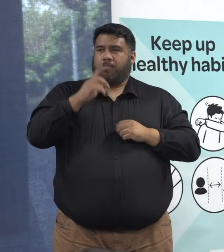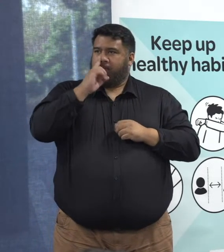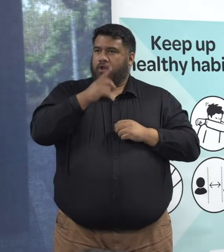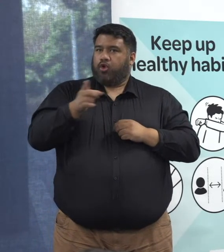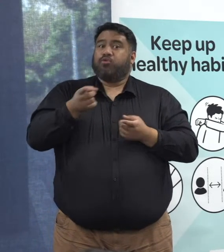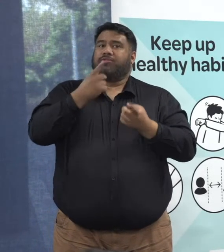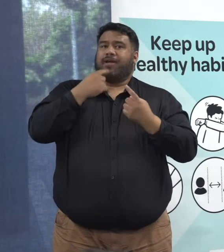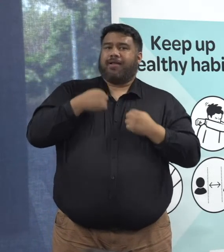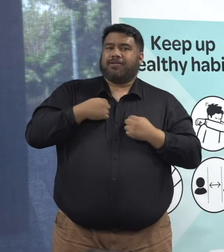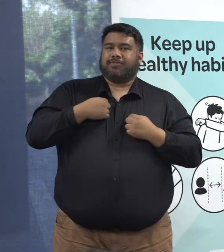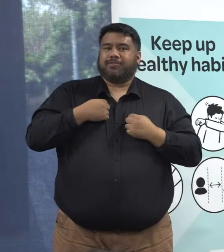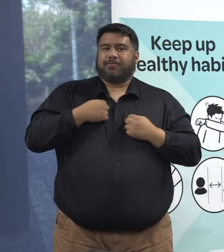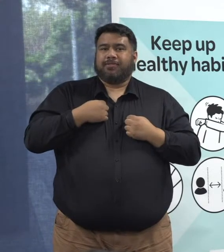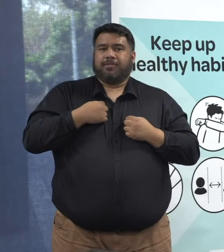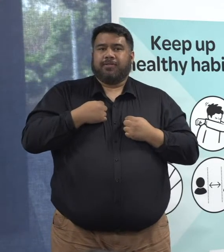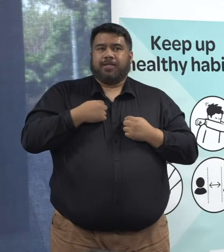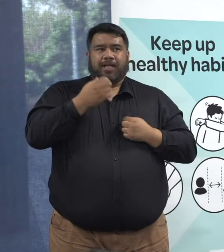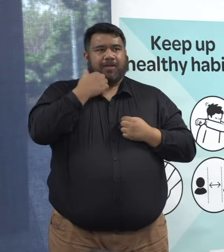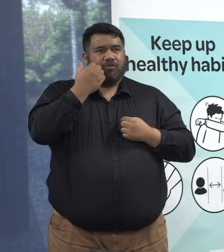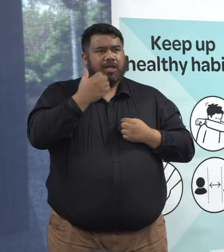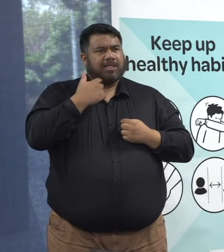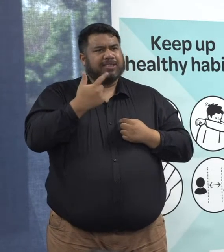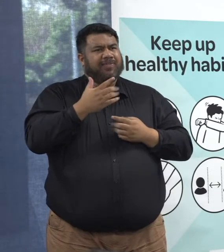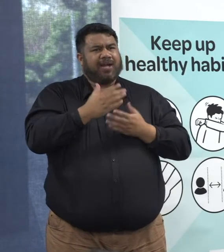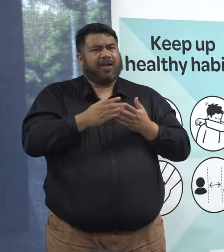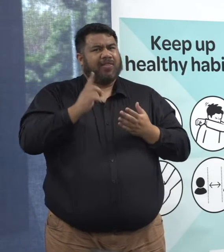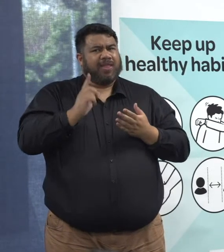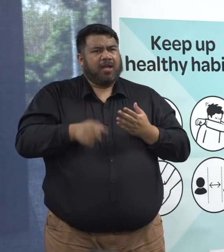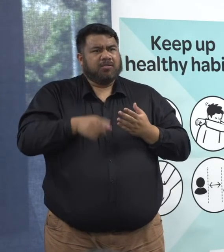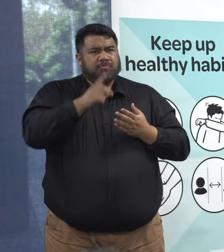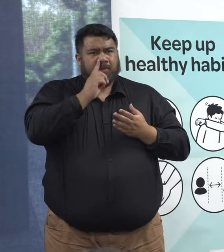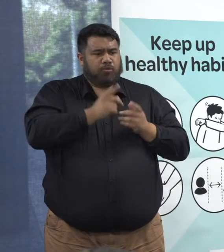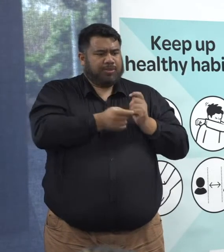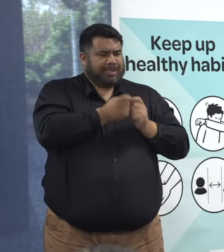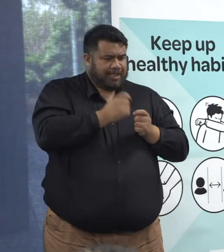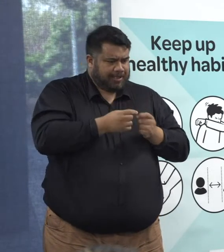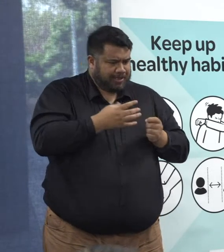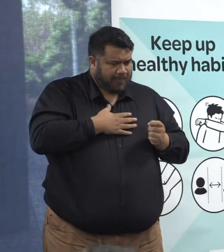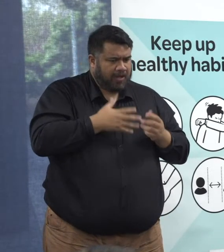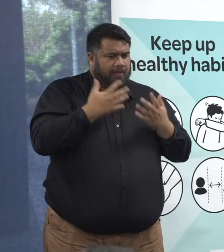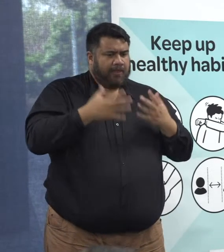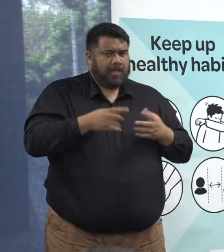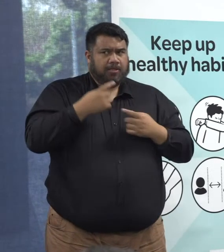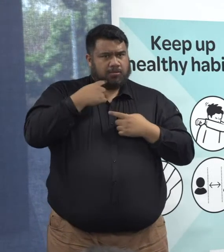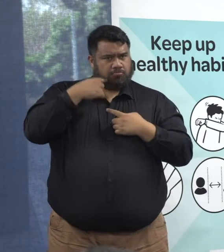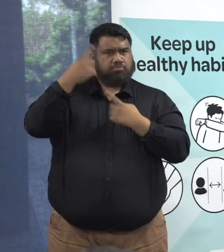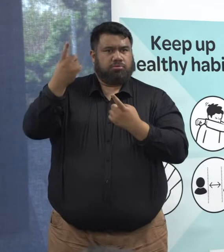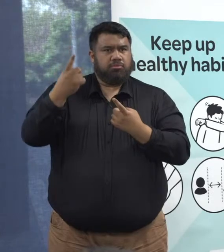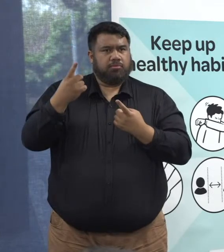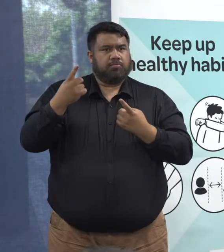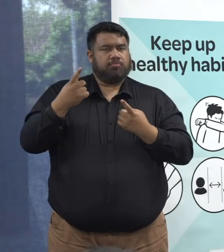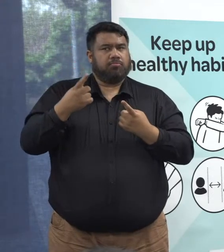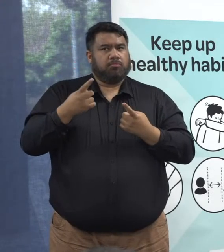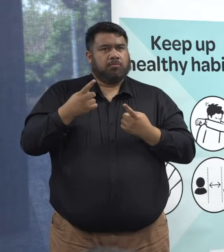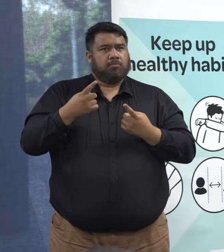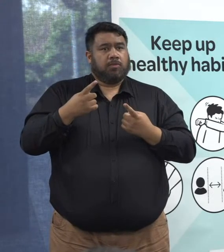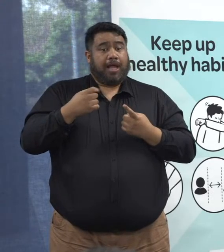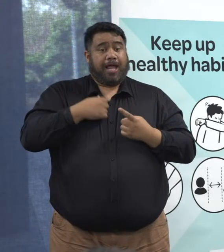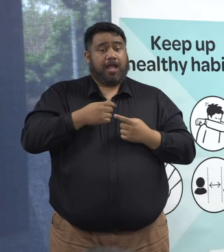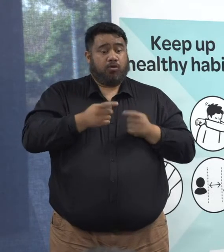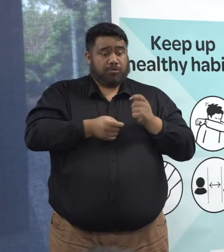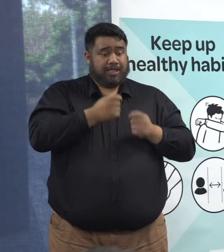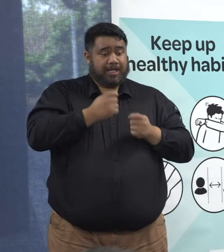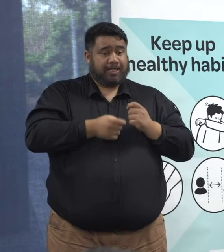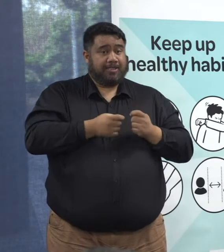know, 7,500 cases every day. These are people who are not just doing the test, but are reporting them. And about half of our tests